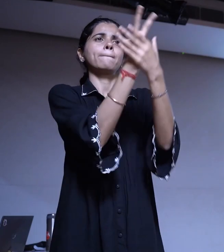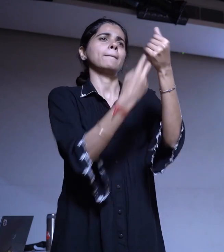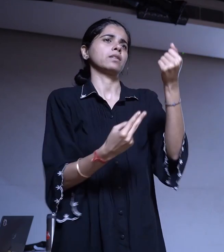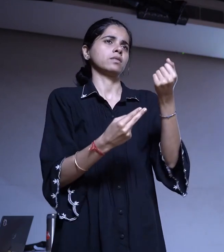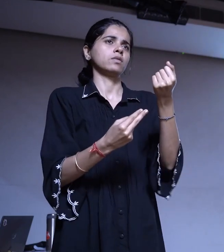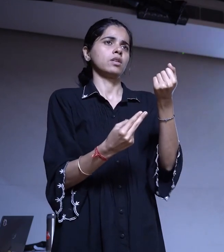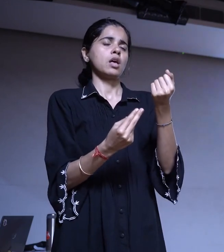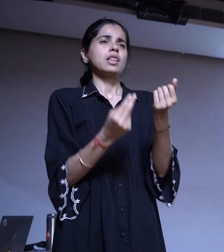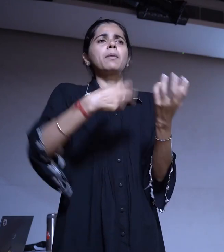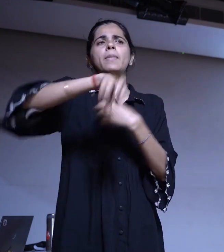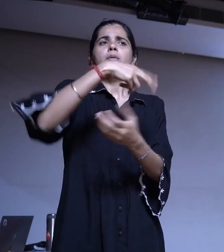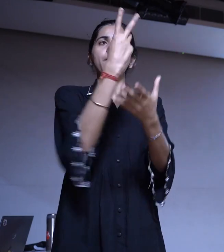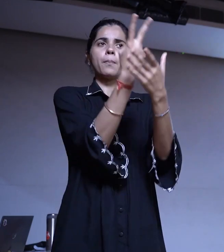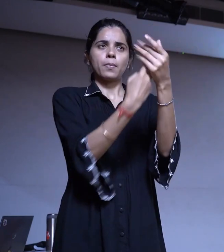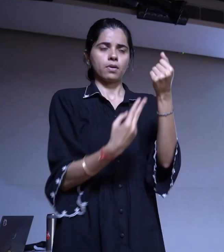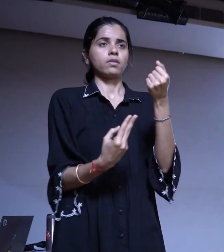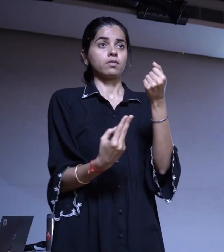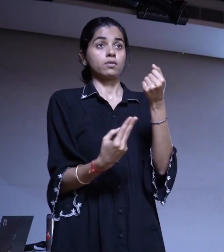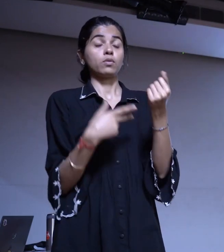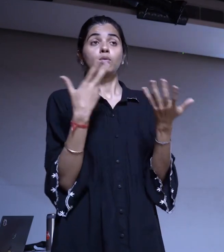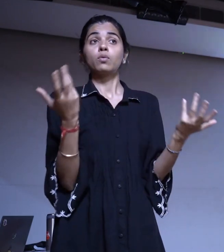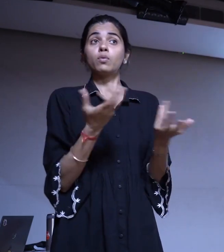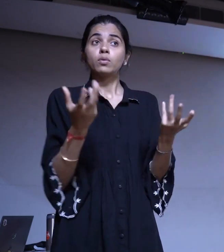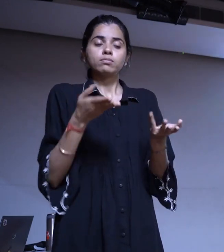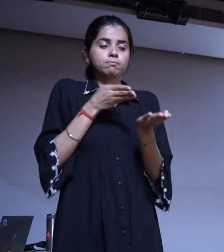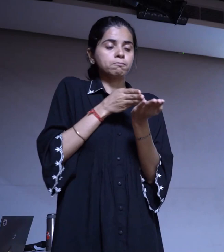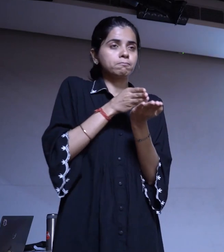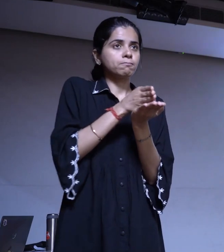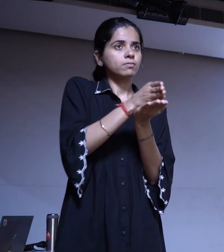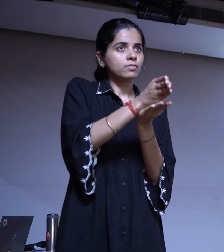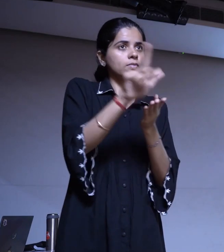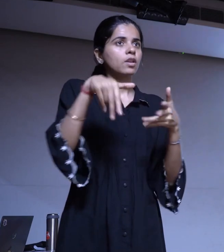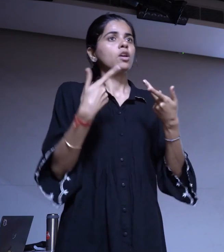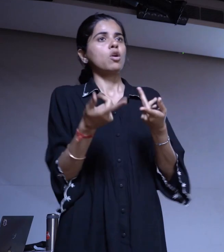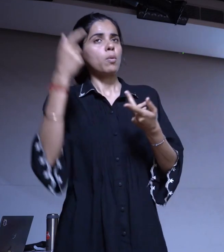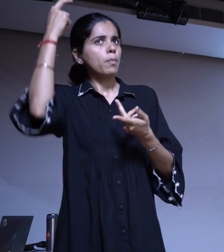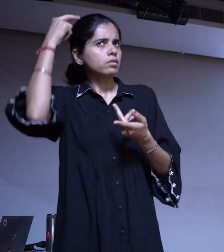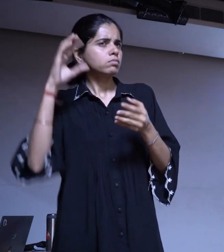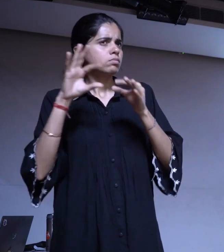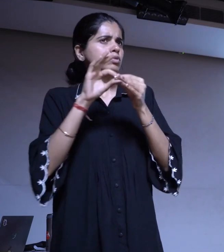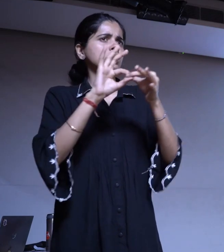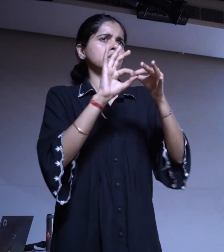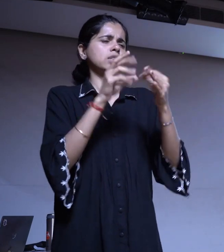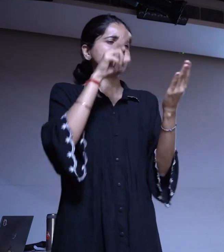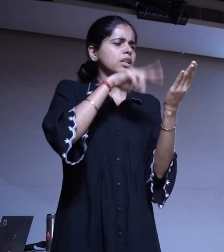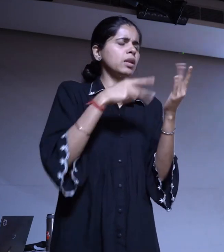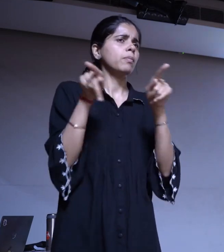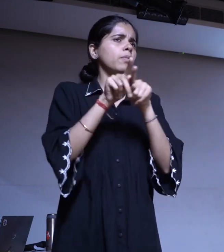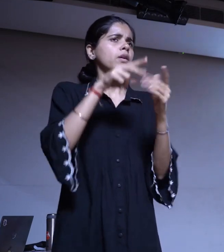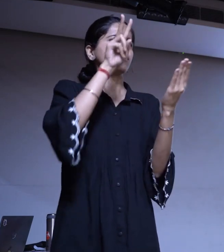if not multil literates we wanted to see what were the pathways that are engaged by the brain when you learn to